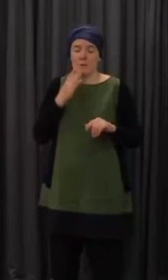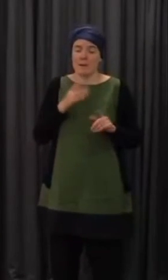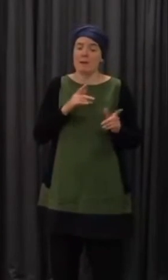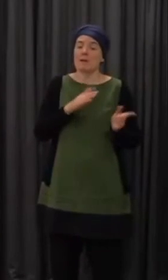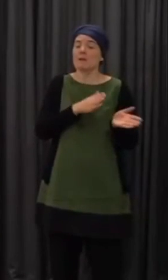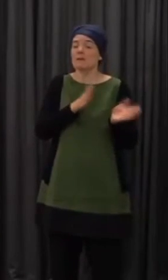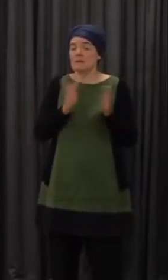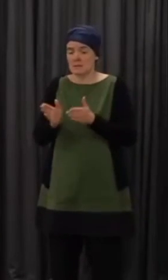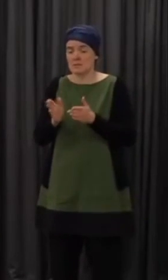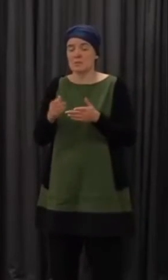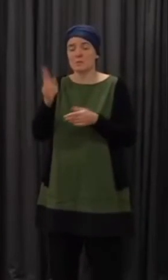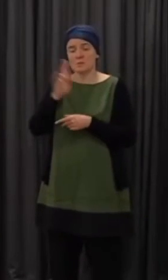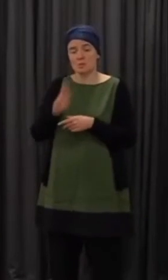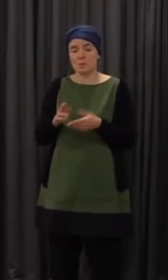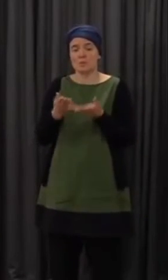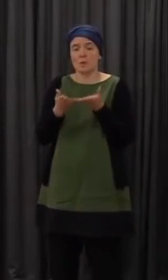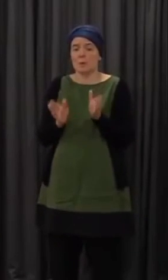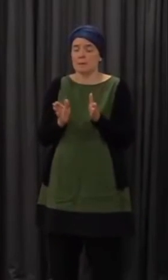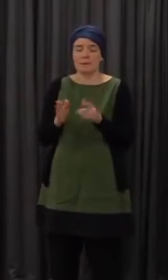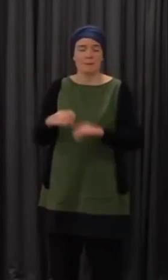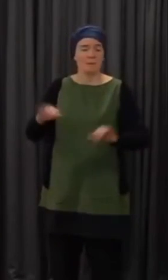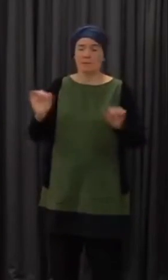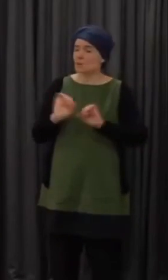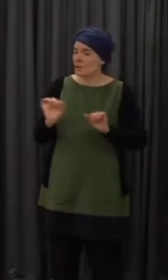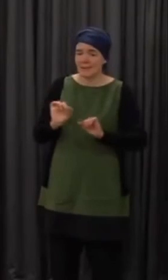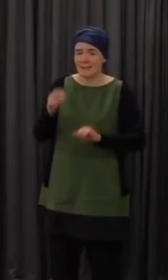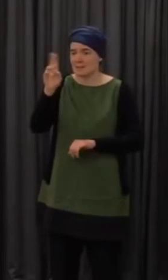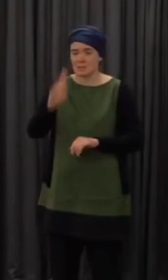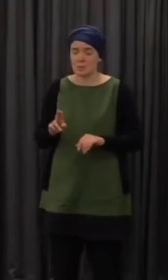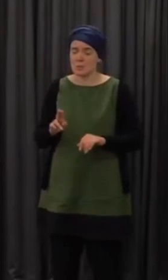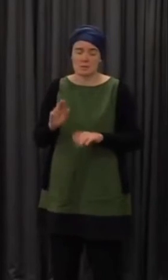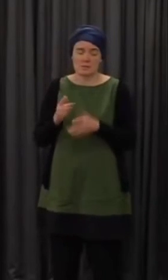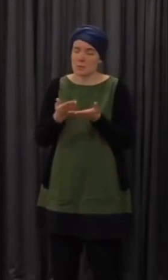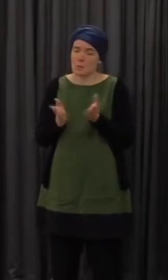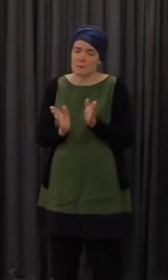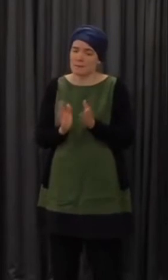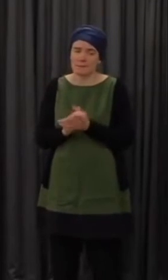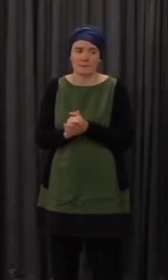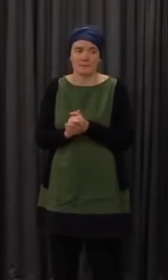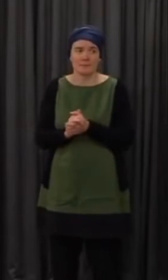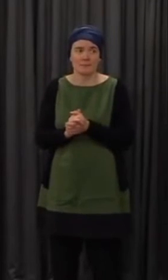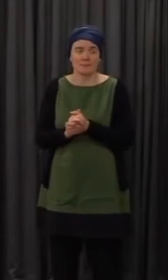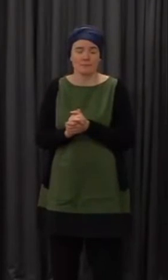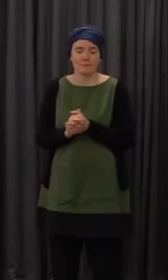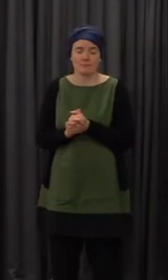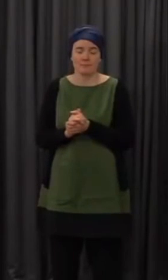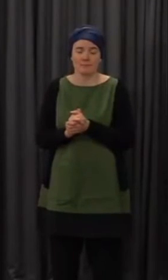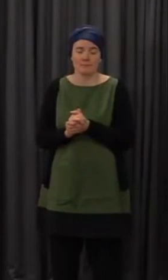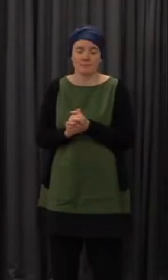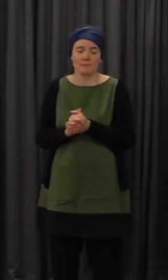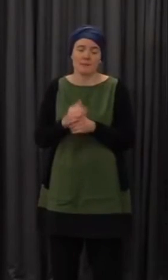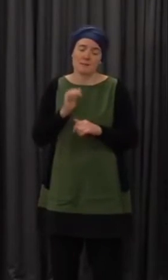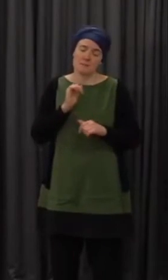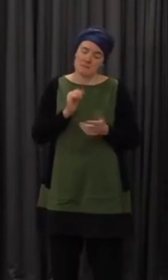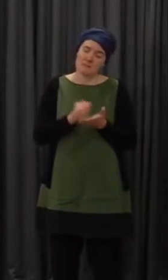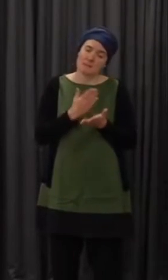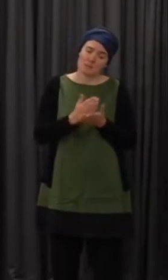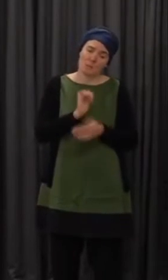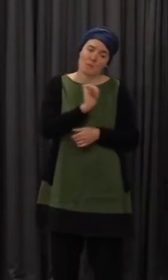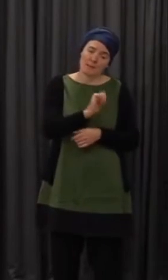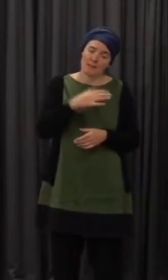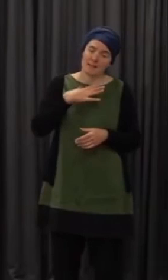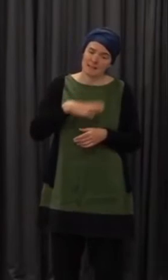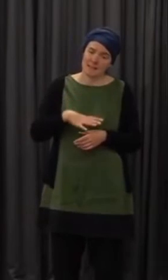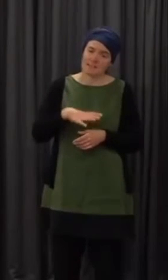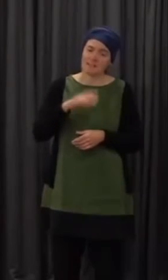open schools again, to make sure that their needs are not overlooked or neglected as we